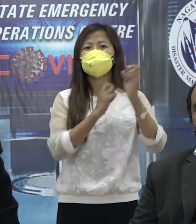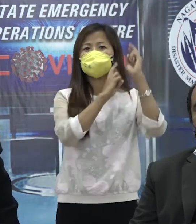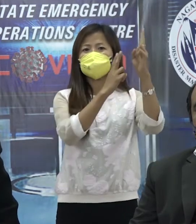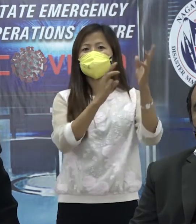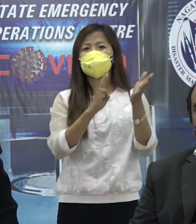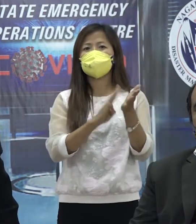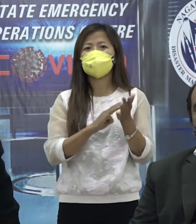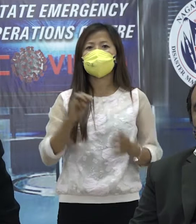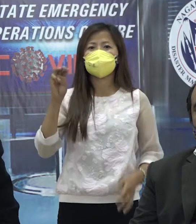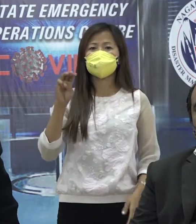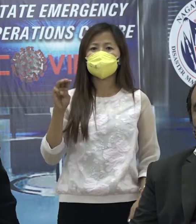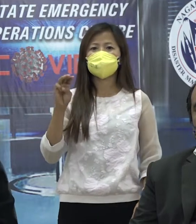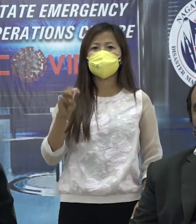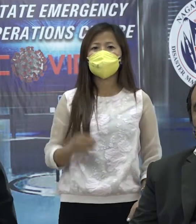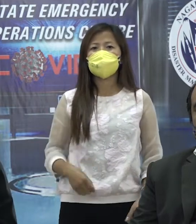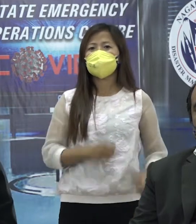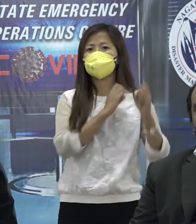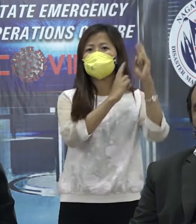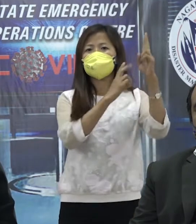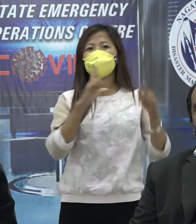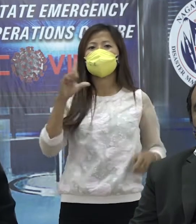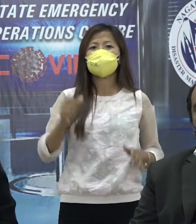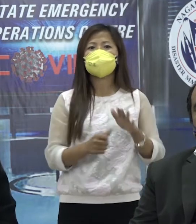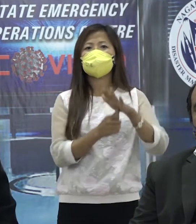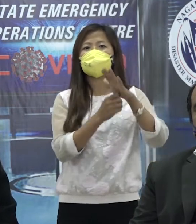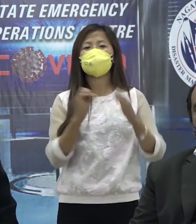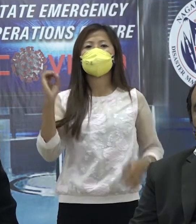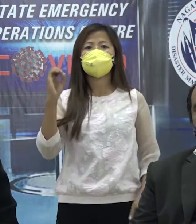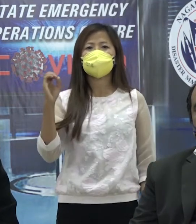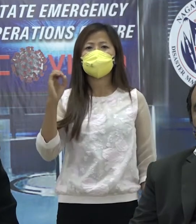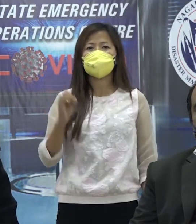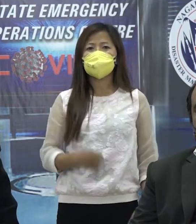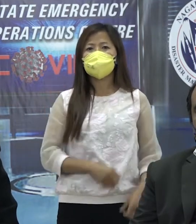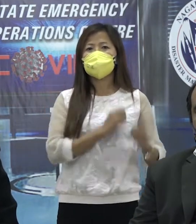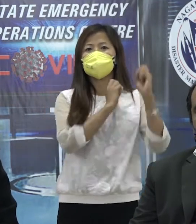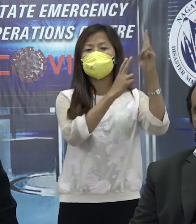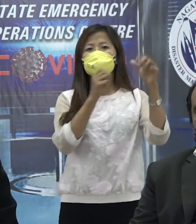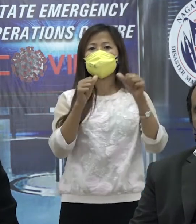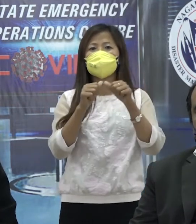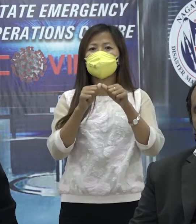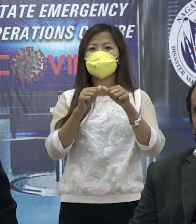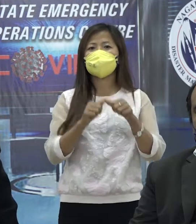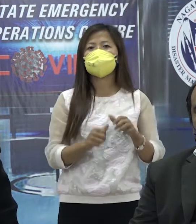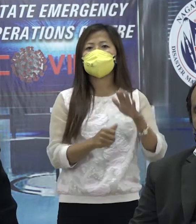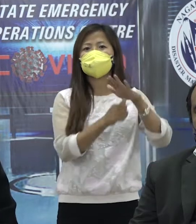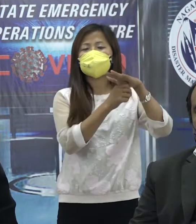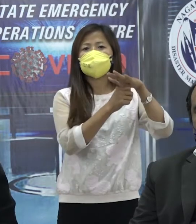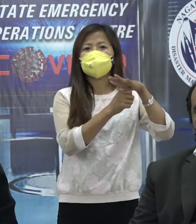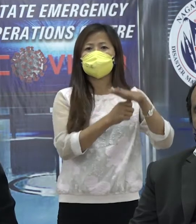Honorable Ministers, Honorable Leader of the Opposition, Honorable